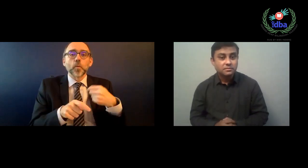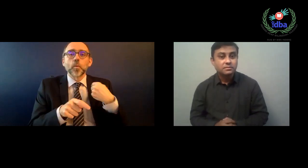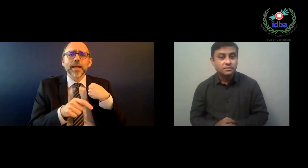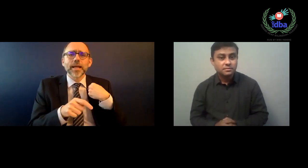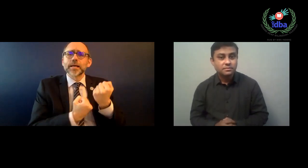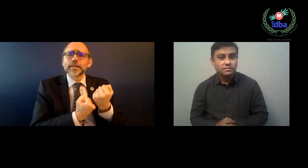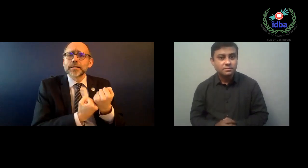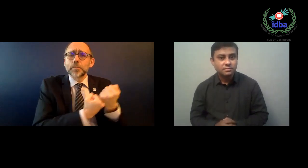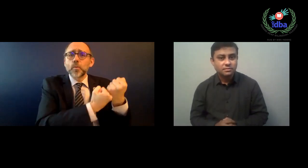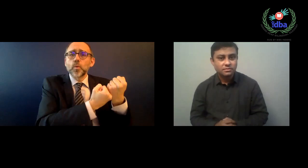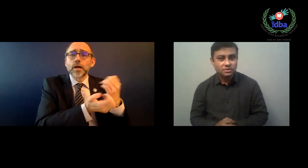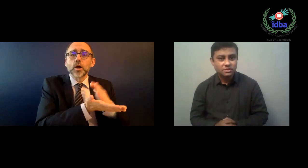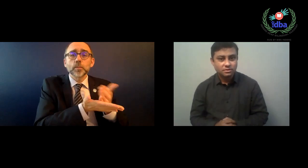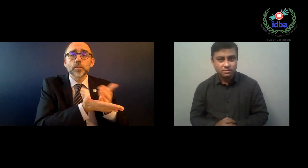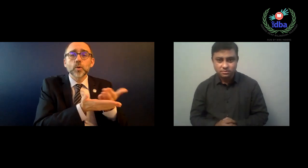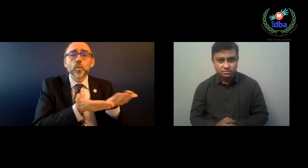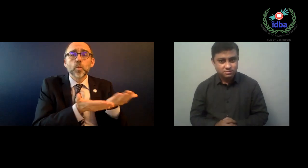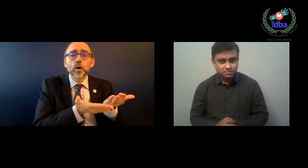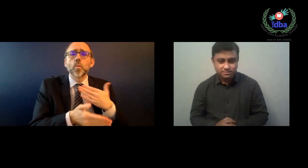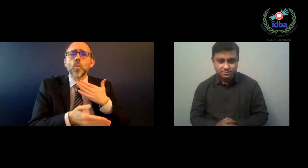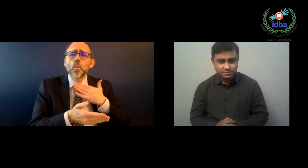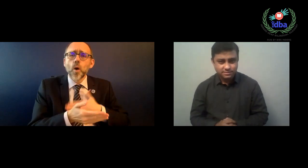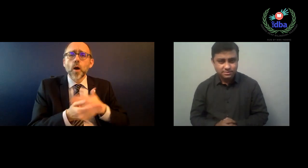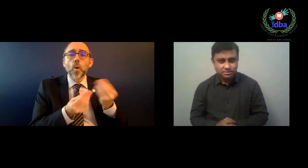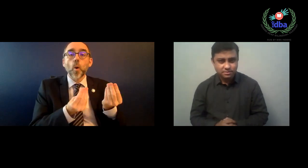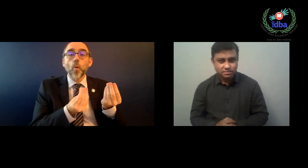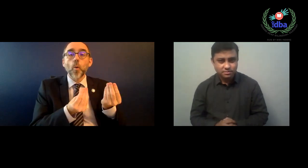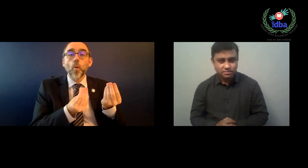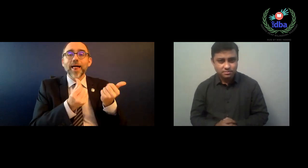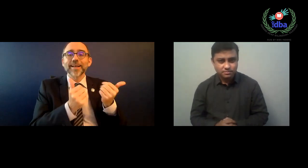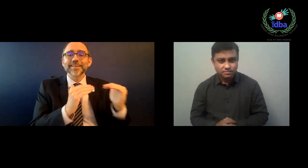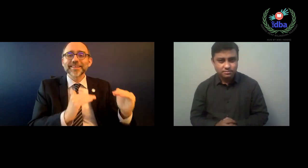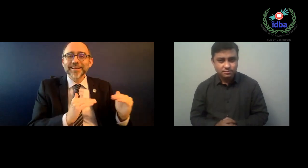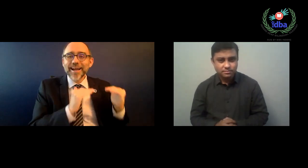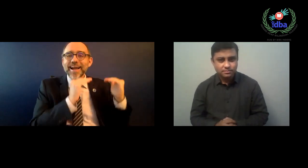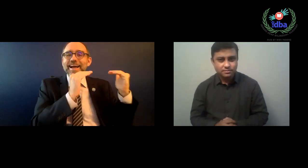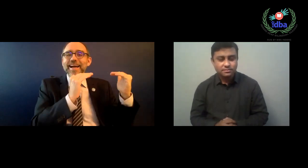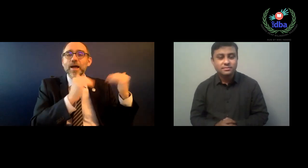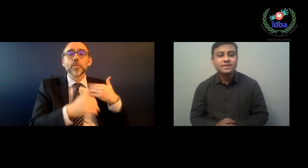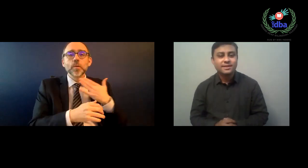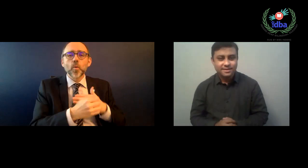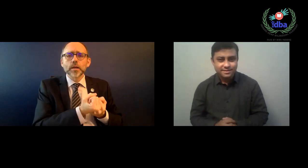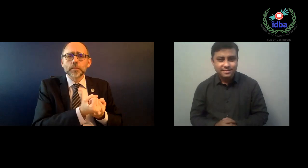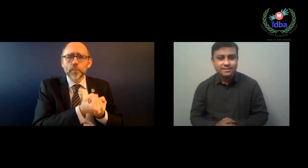to support. WASLI will come under WFD to support in all the cases, and whatever requirement, whatever